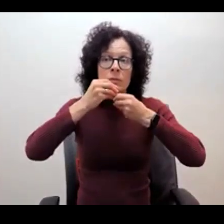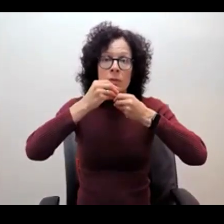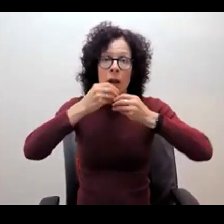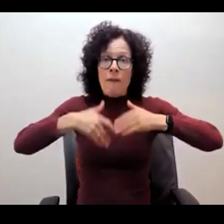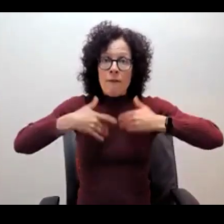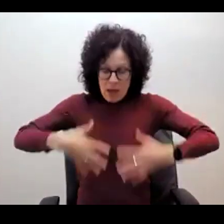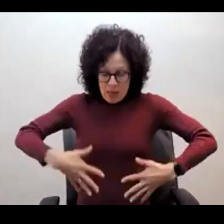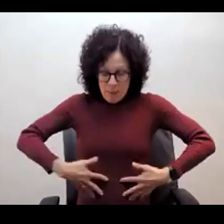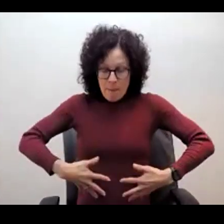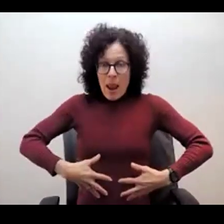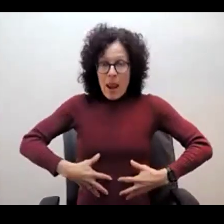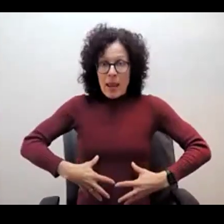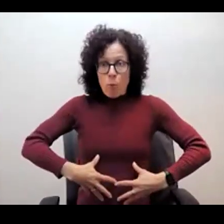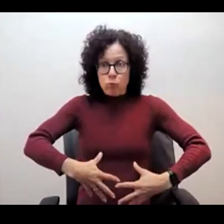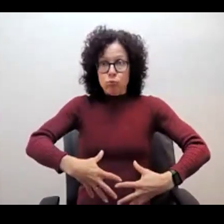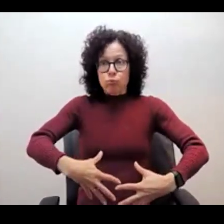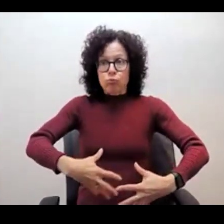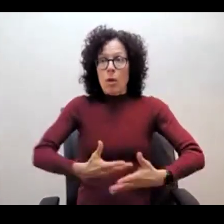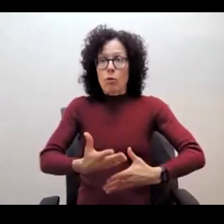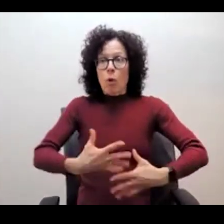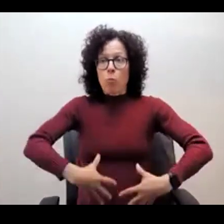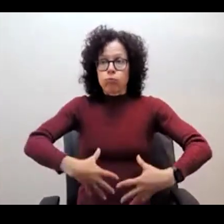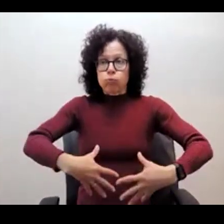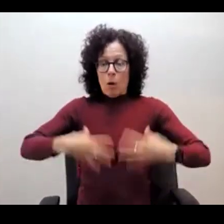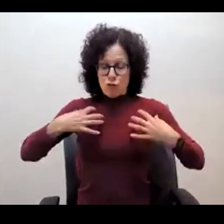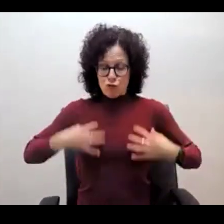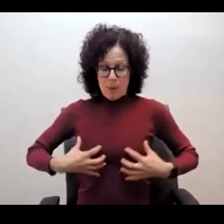belly expand, your ribs